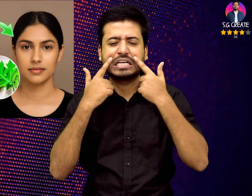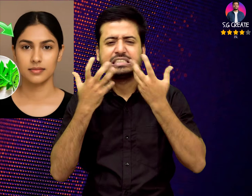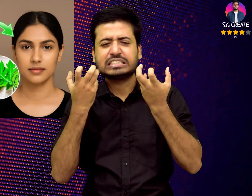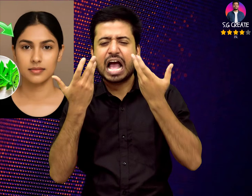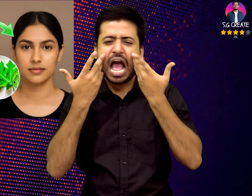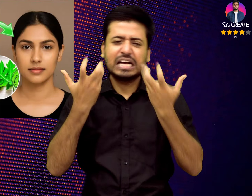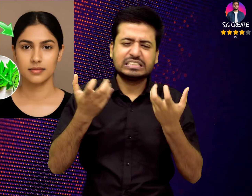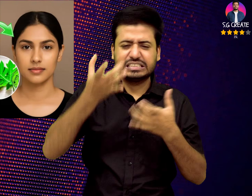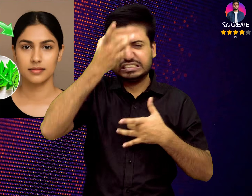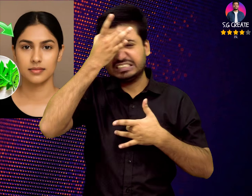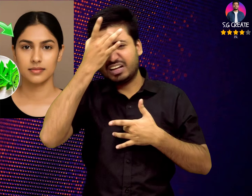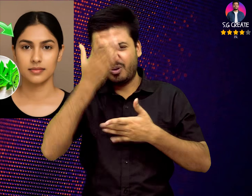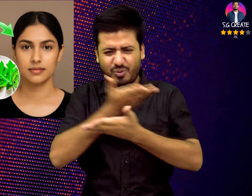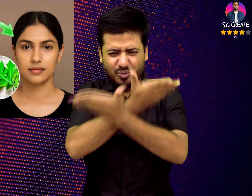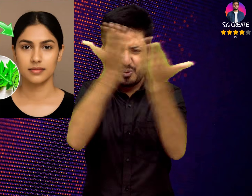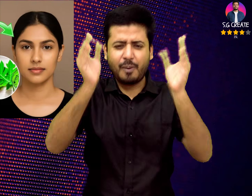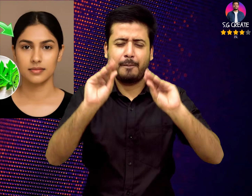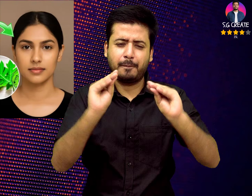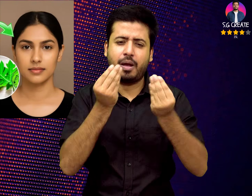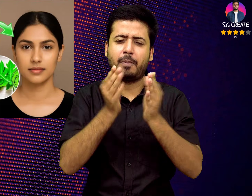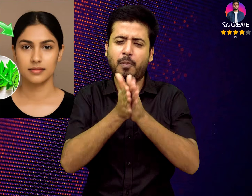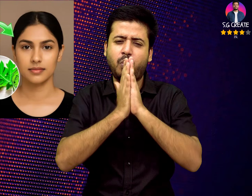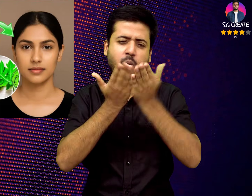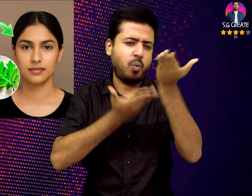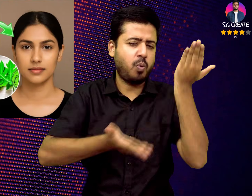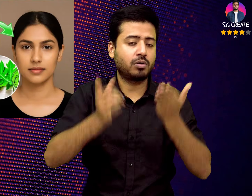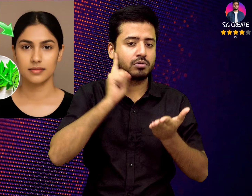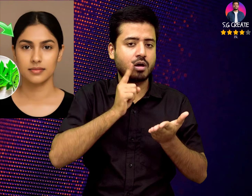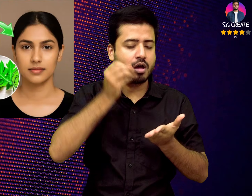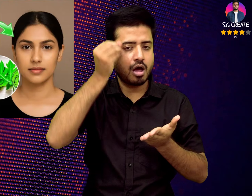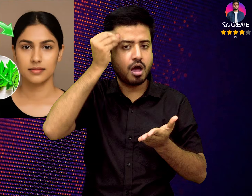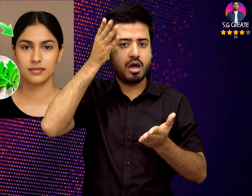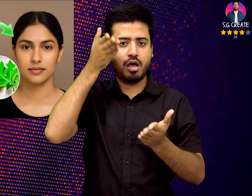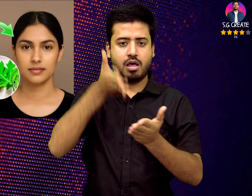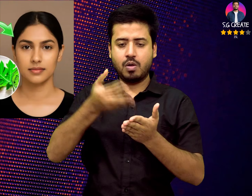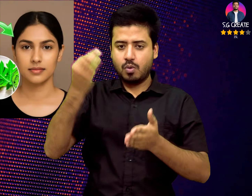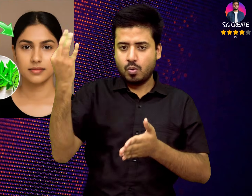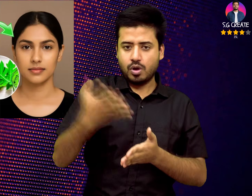These antioxidants tirelessly scavenge free radicals in the skin tissues, preventing them